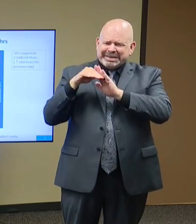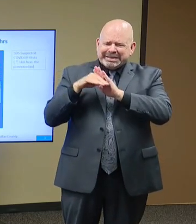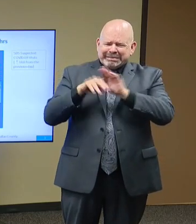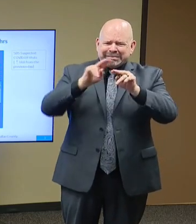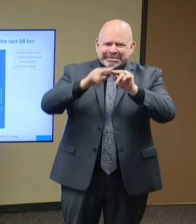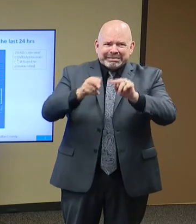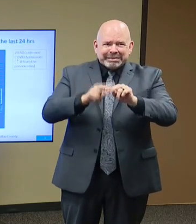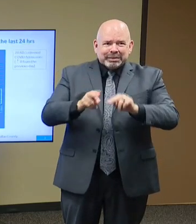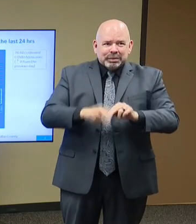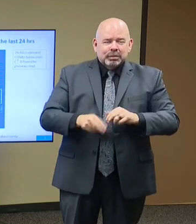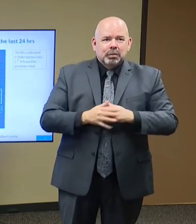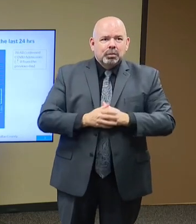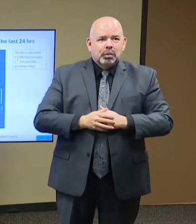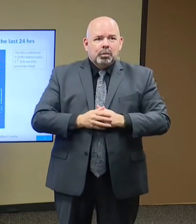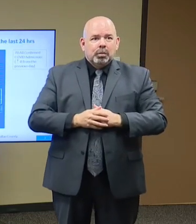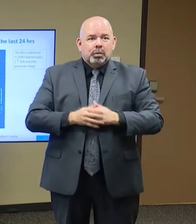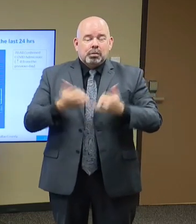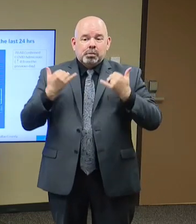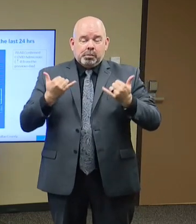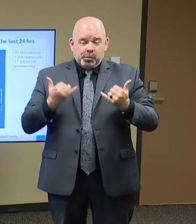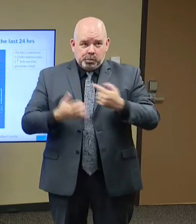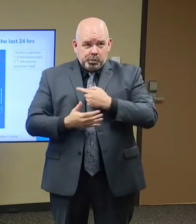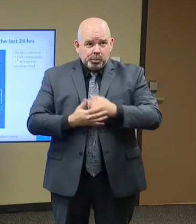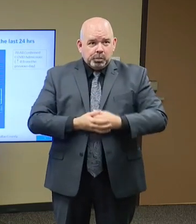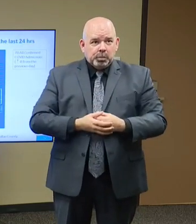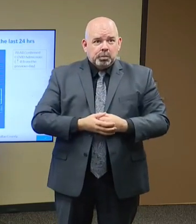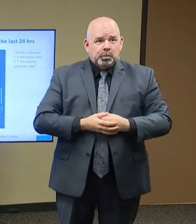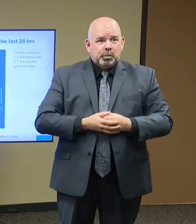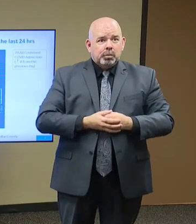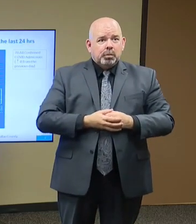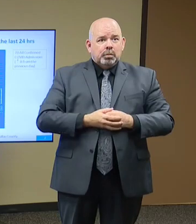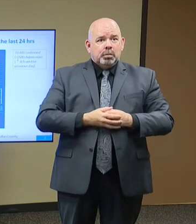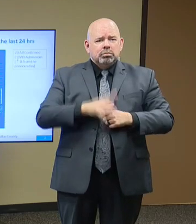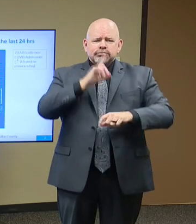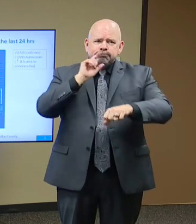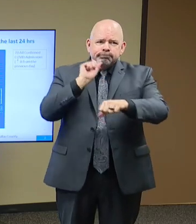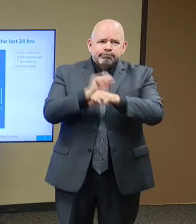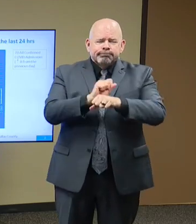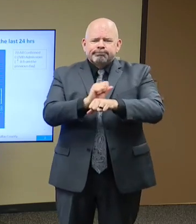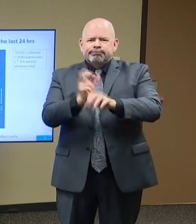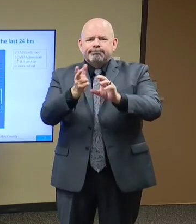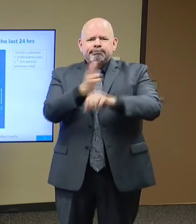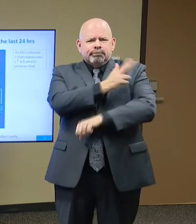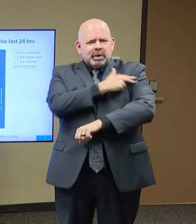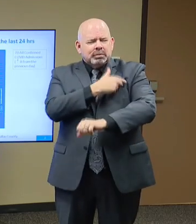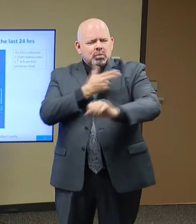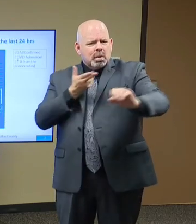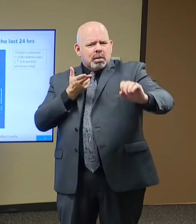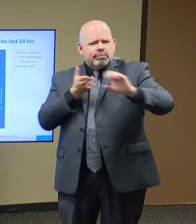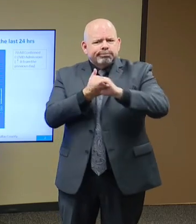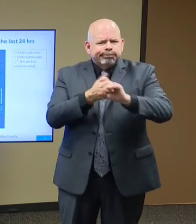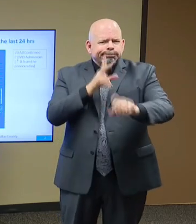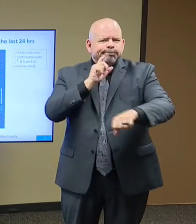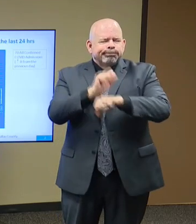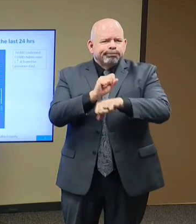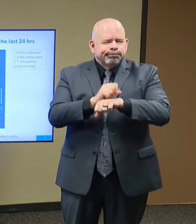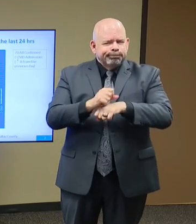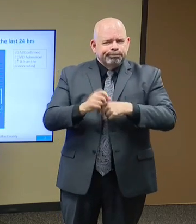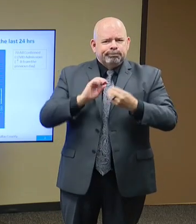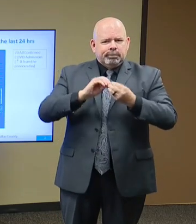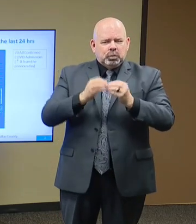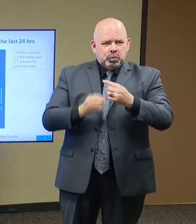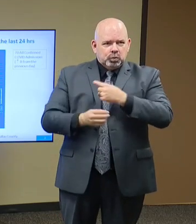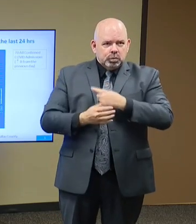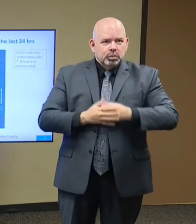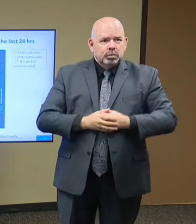Next is the confirmed admissions to the hospitals. Again, steady decline